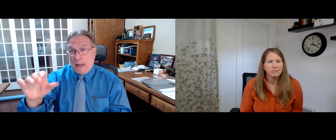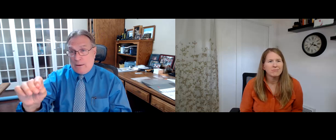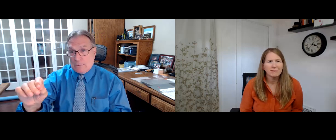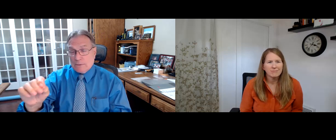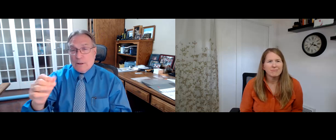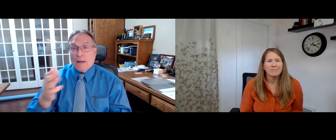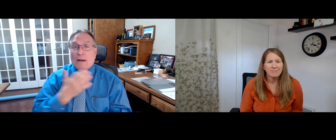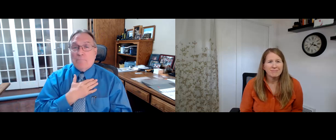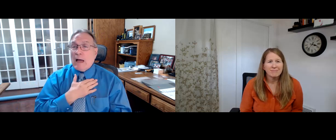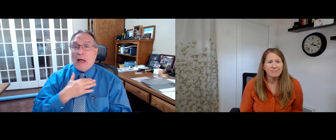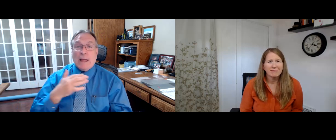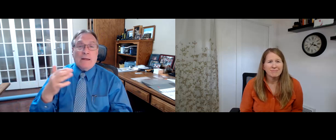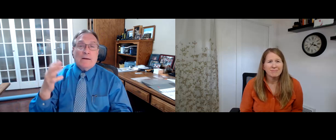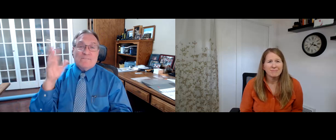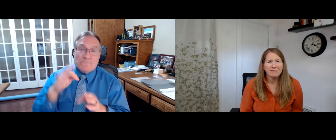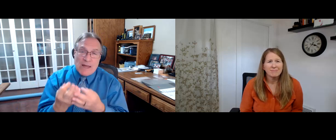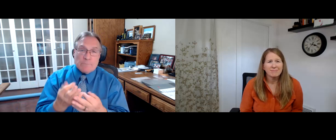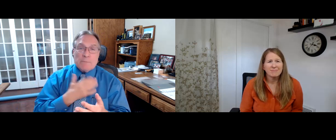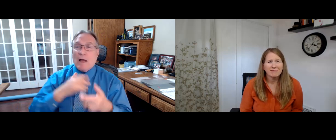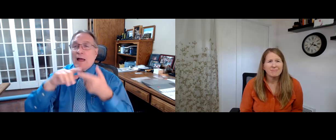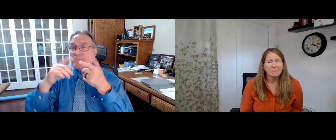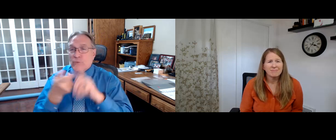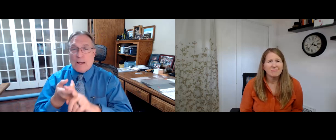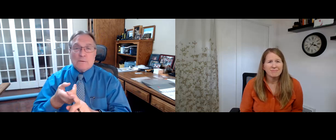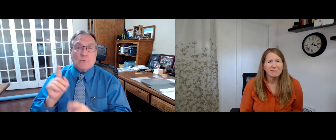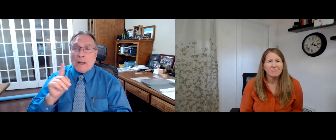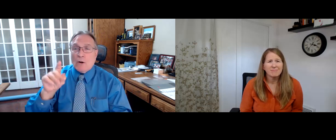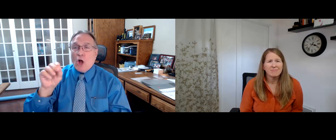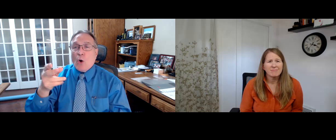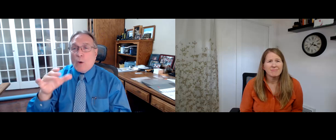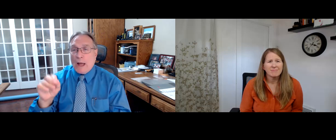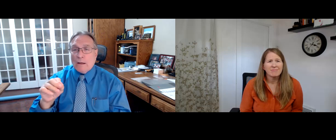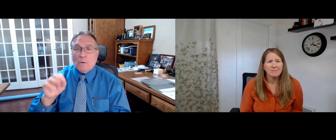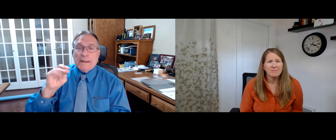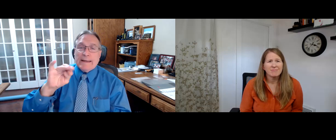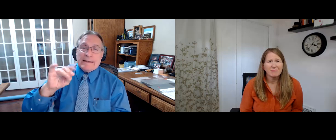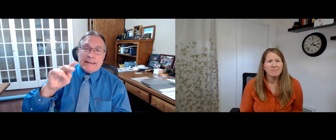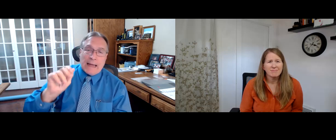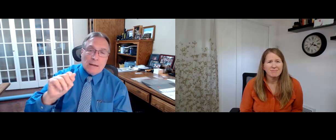Ohio. My family, my friends, where? Ohio,